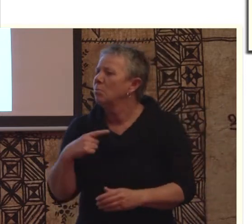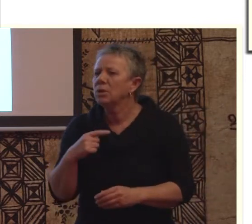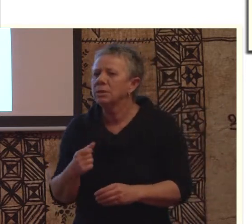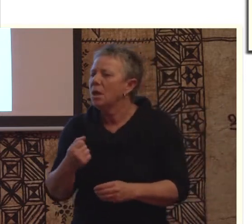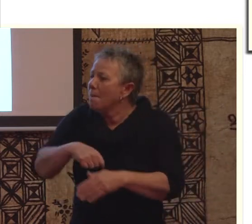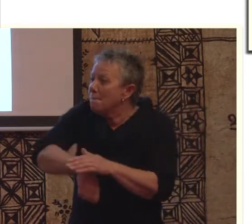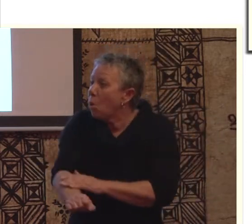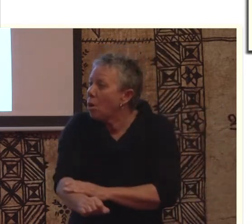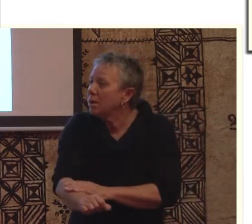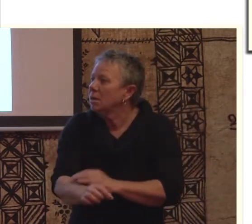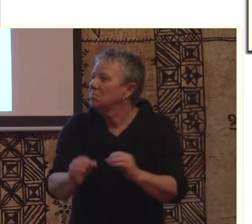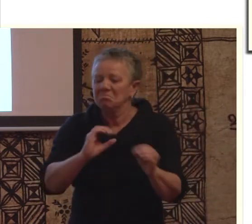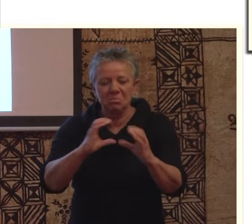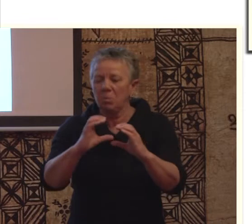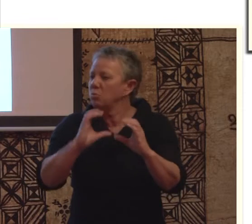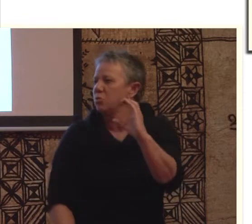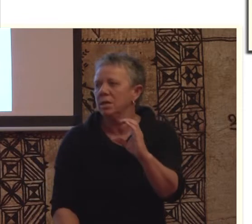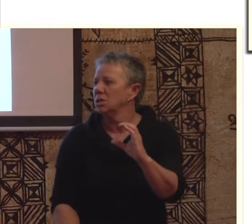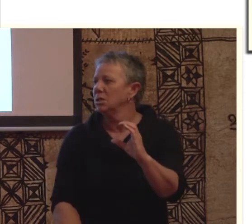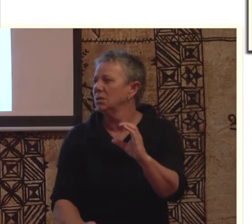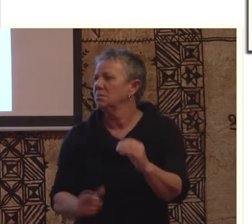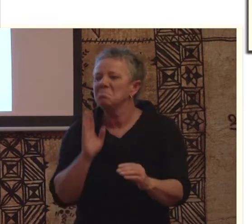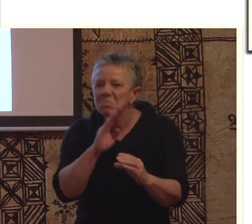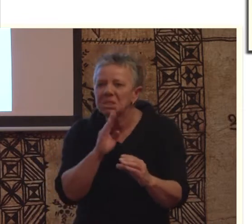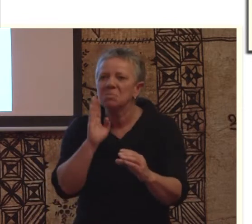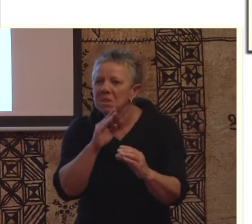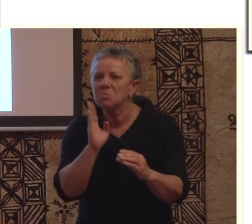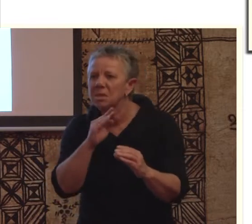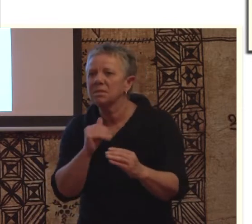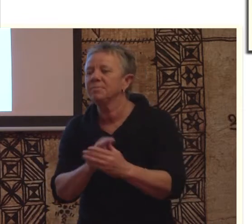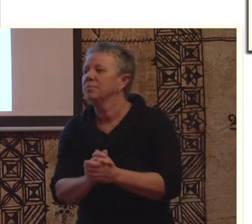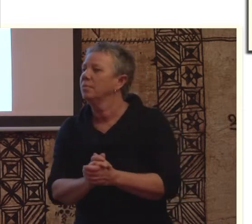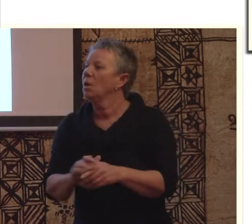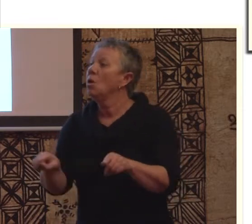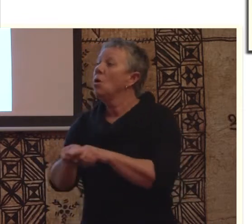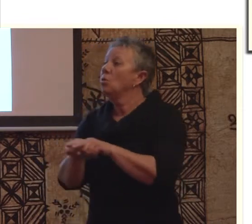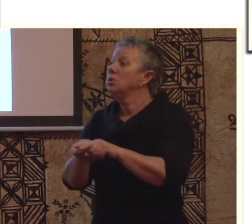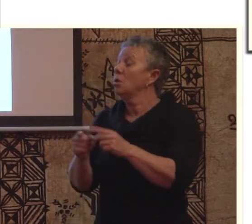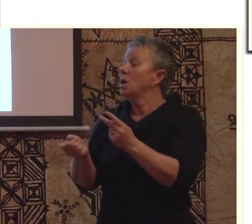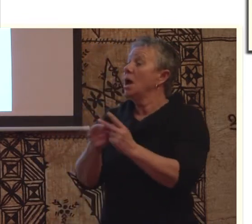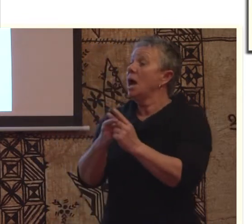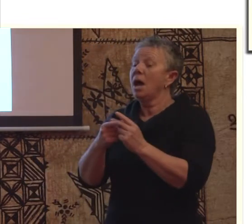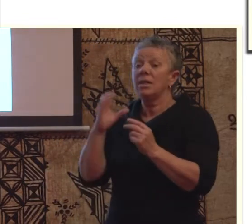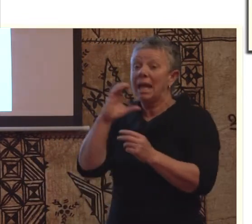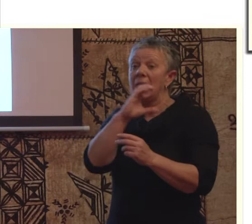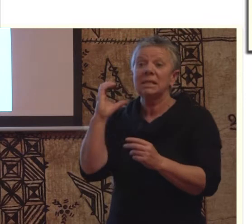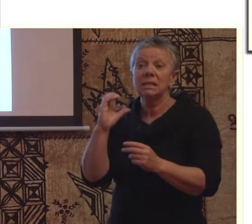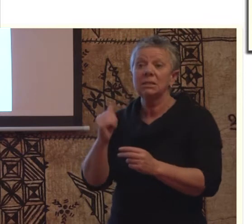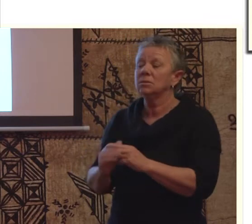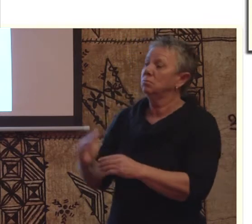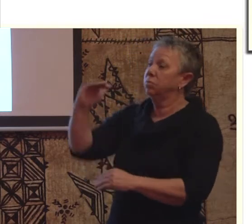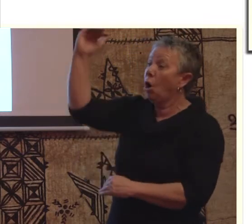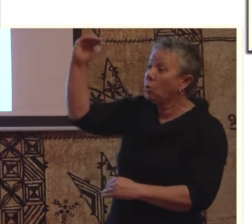out being hearing language. I also have an older cousin who had a stroke and can only say yes or no.